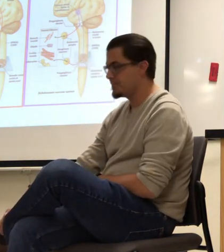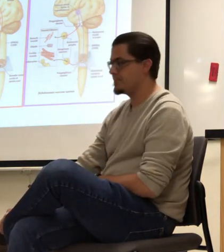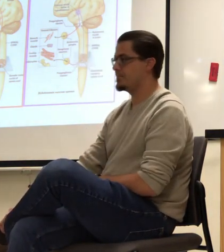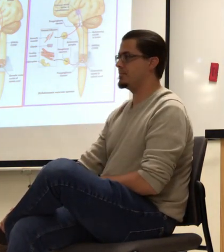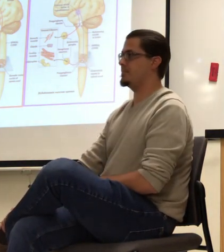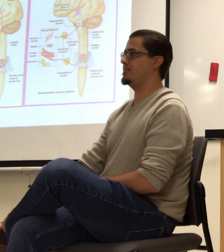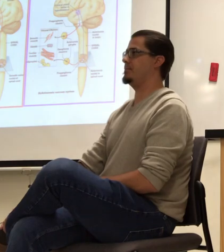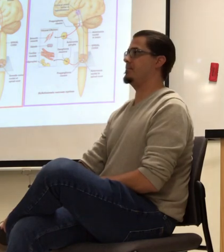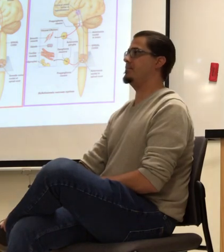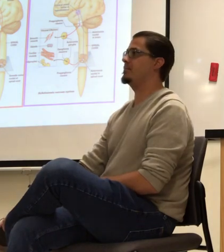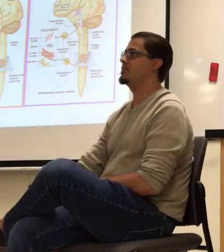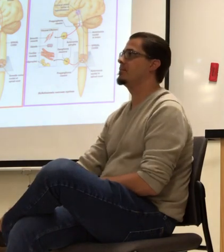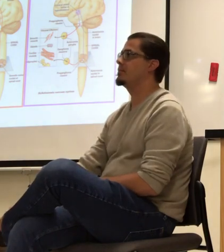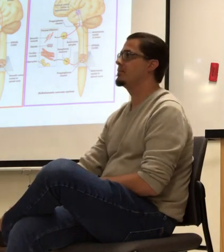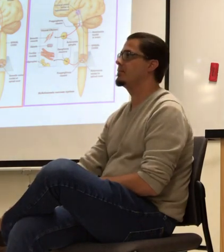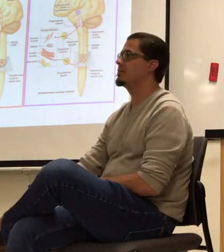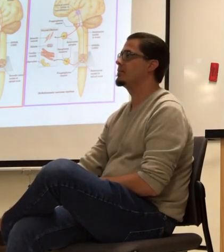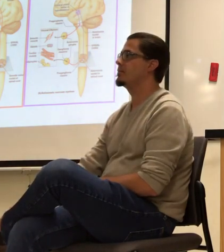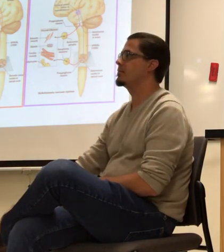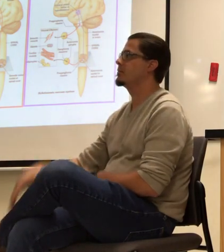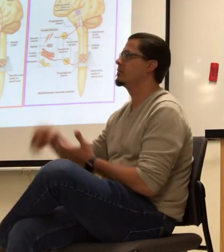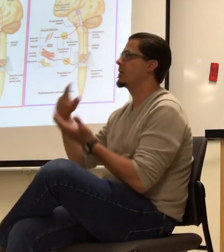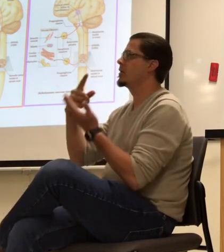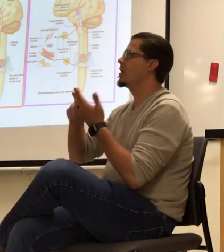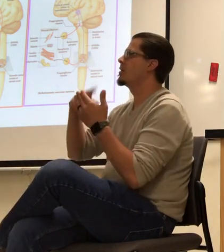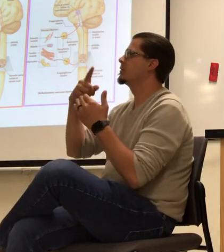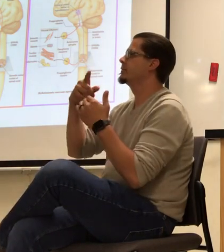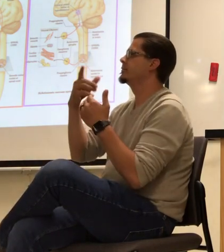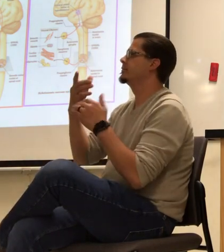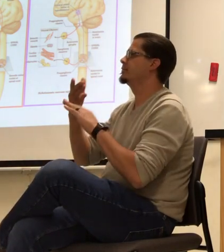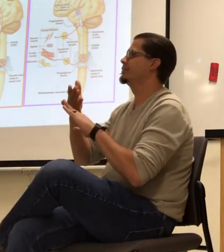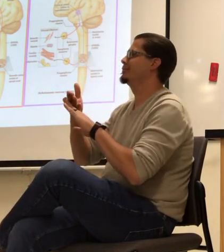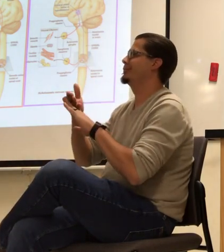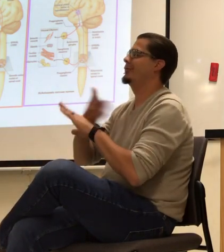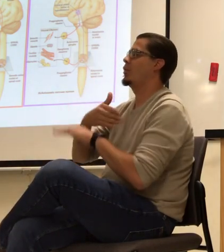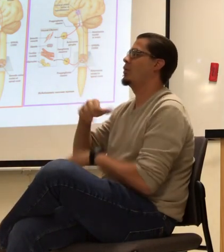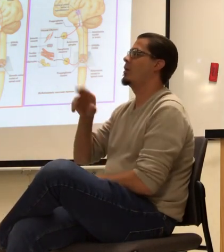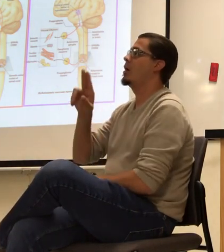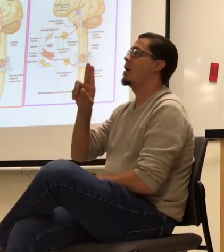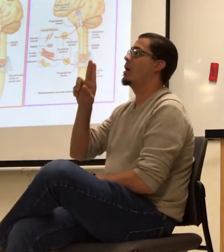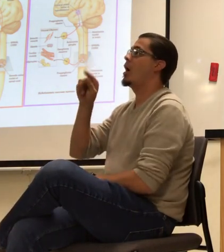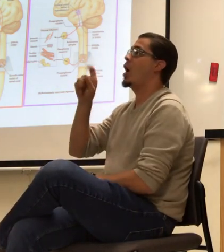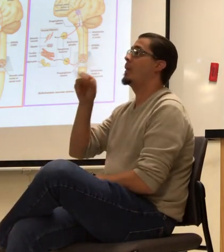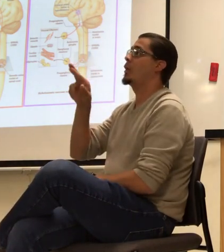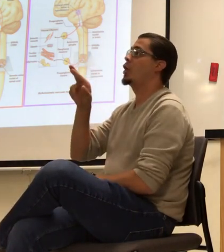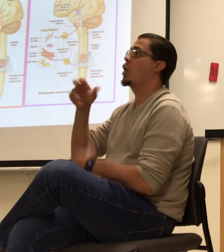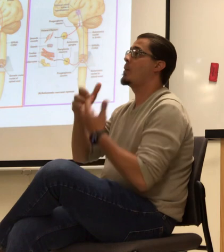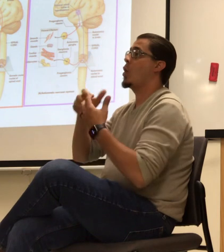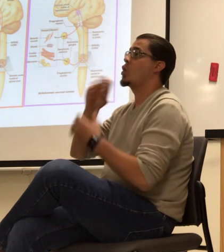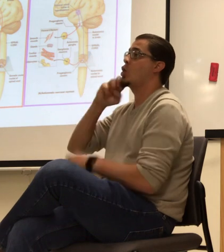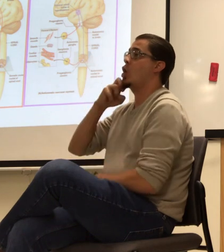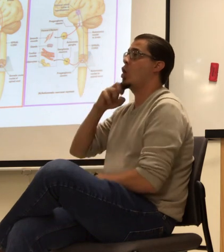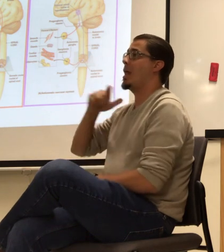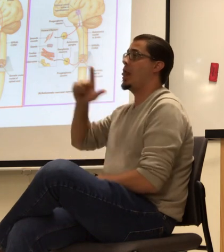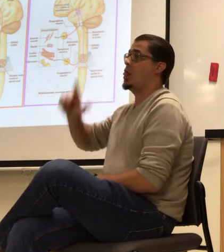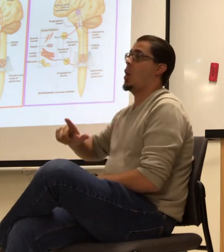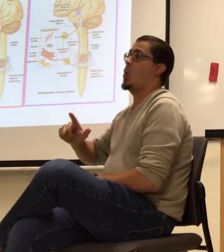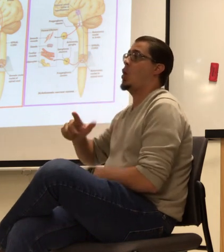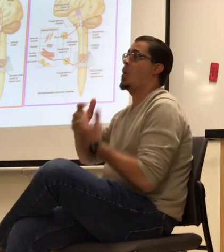And we've talked about this before, and we said that there's an upper motor neuron and a lower motor neuron.